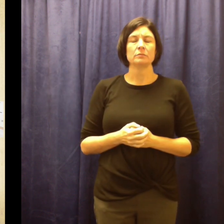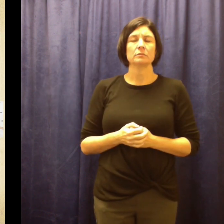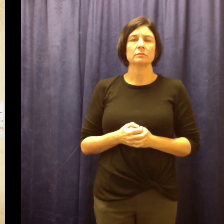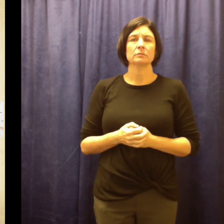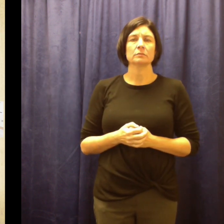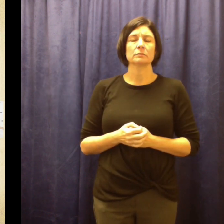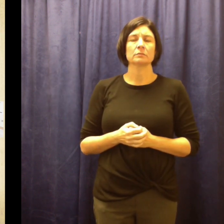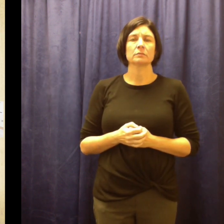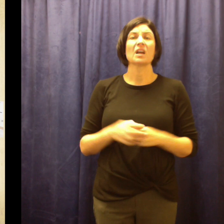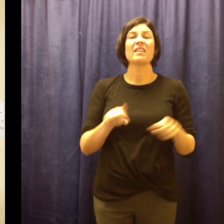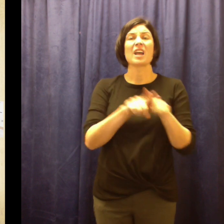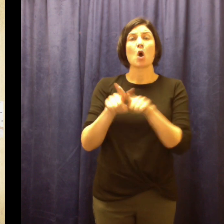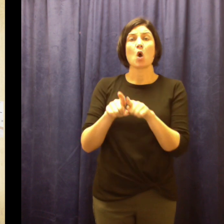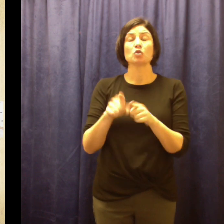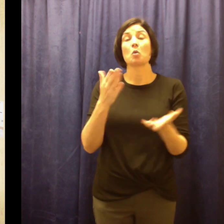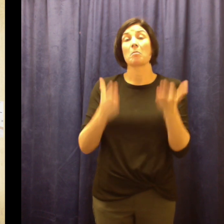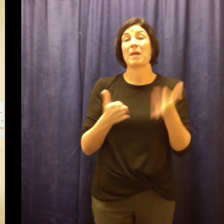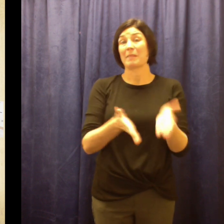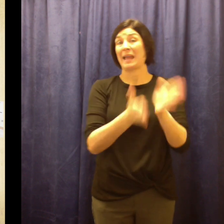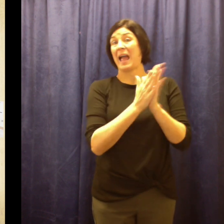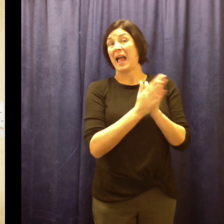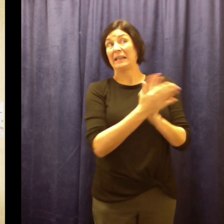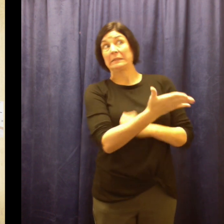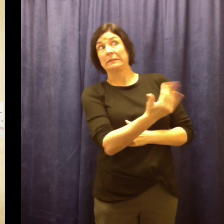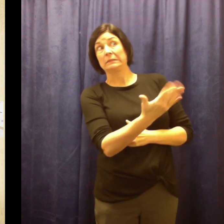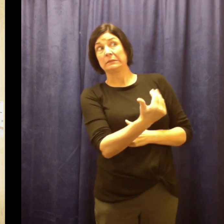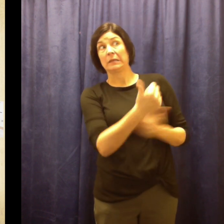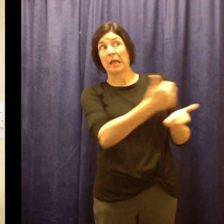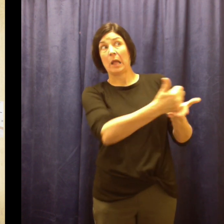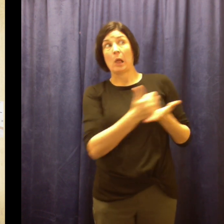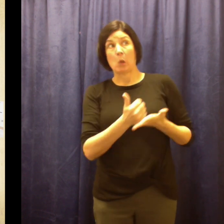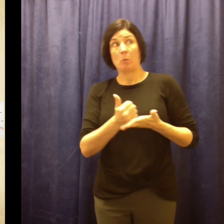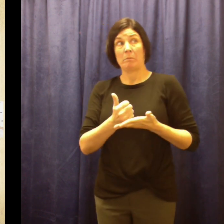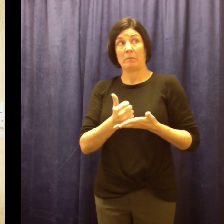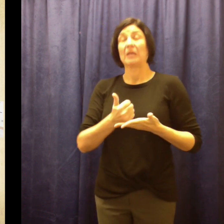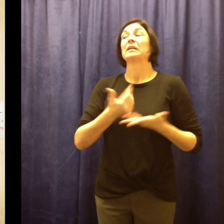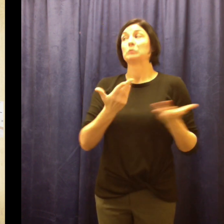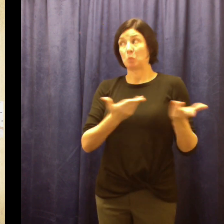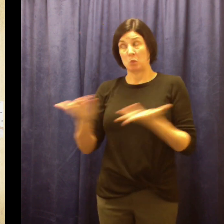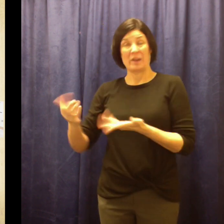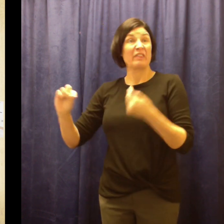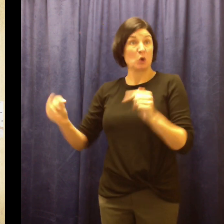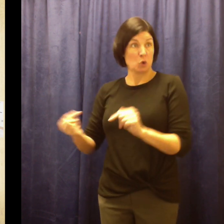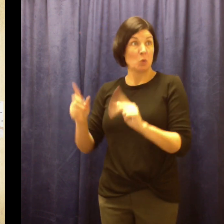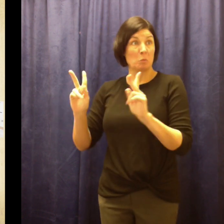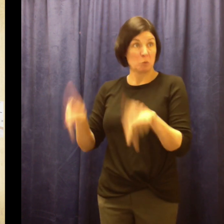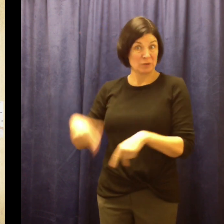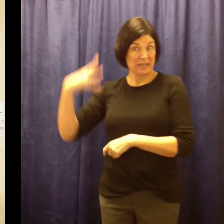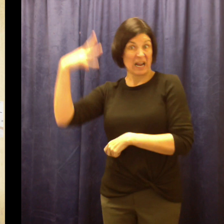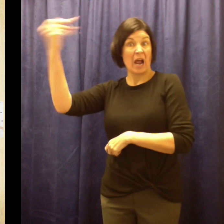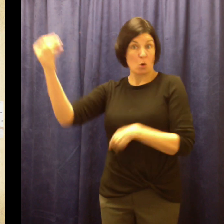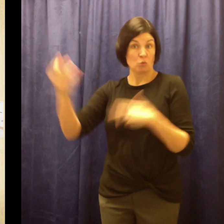able-bodied individuals to assist in removing the wounded from the premises.